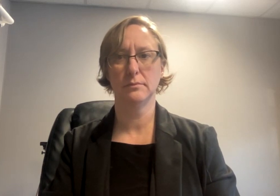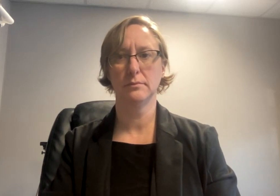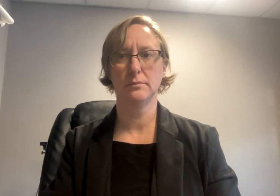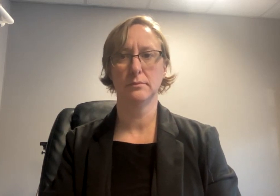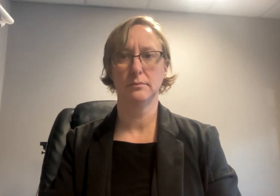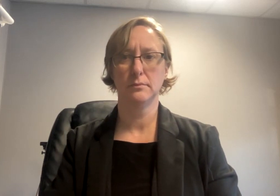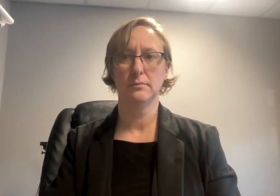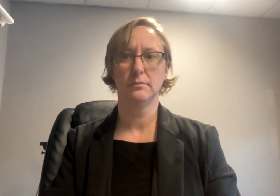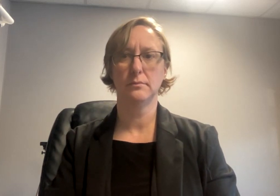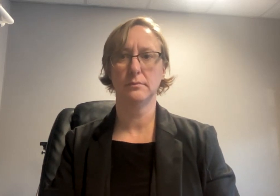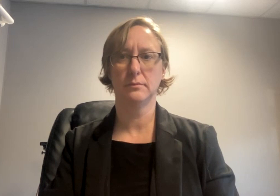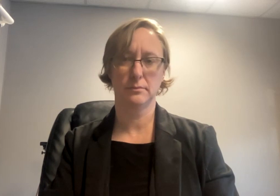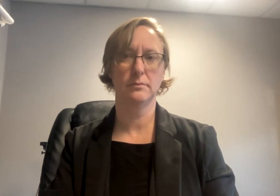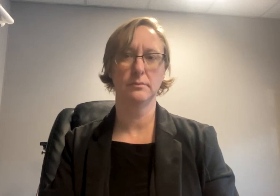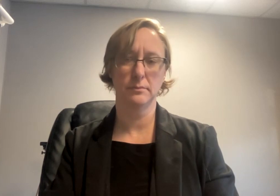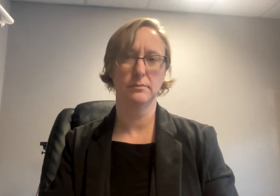committee should go.